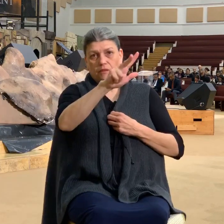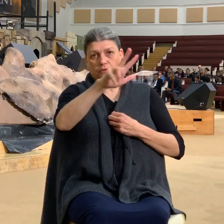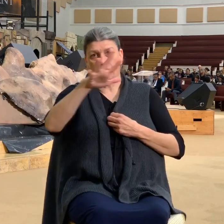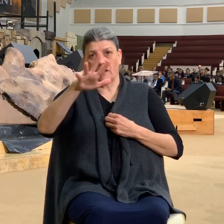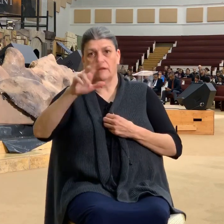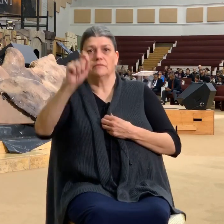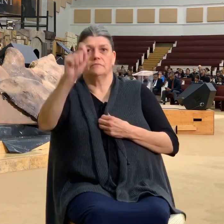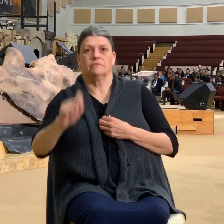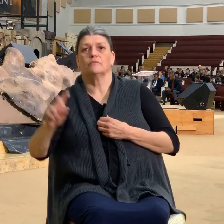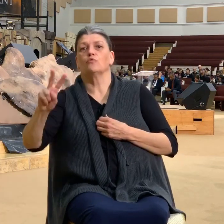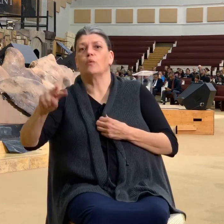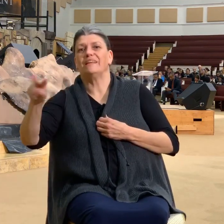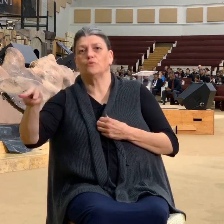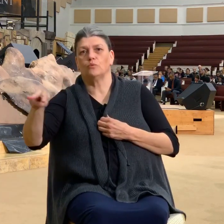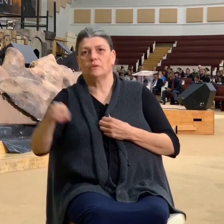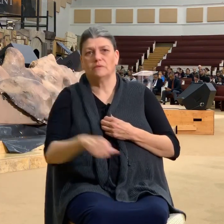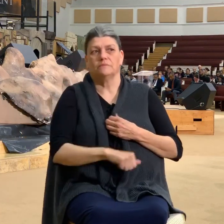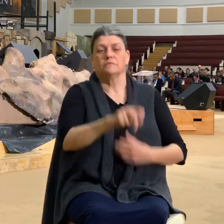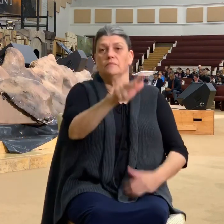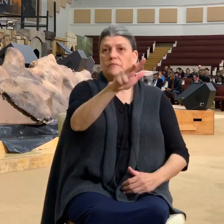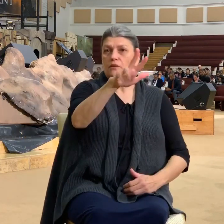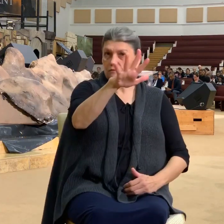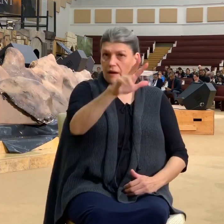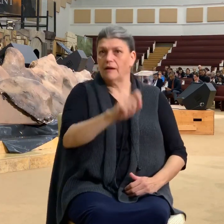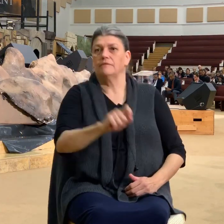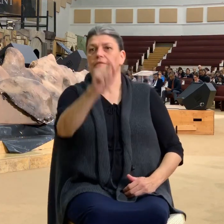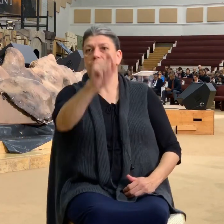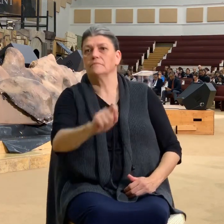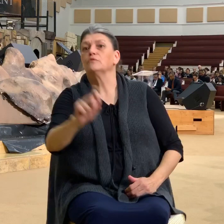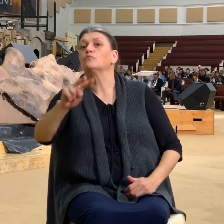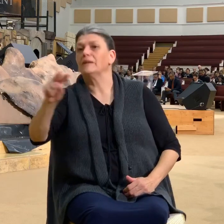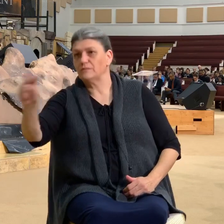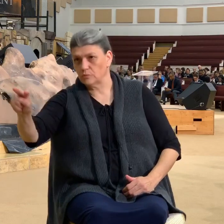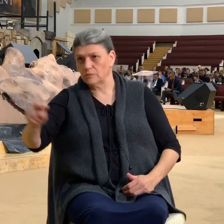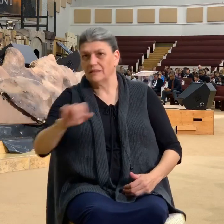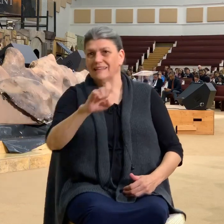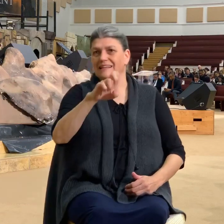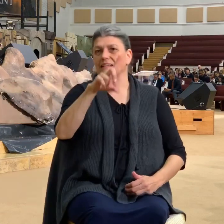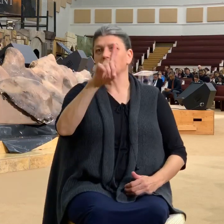22. Exodus 35 and